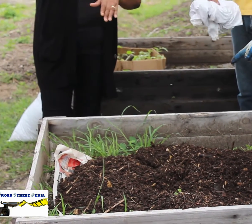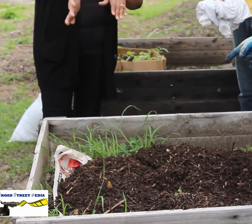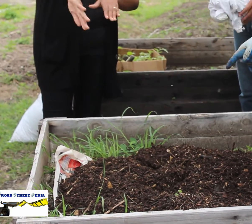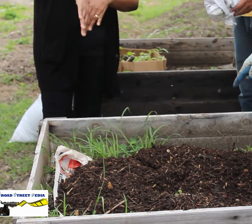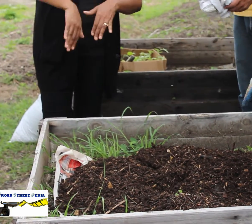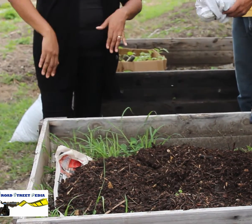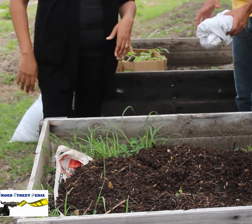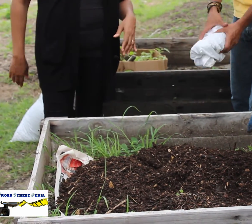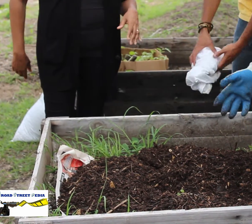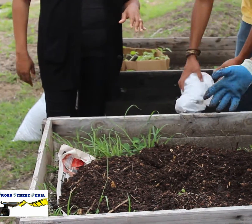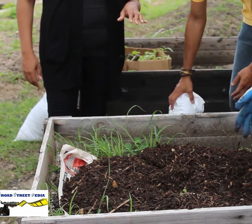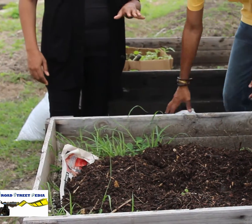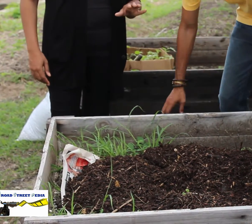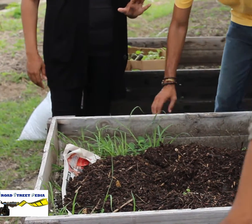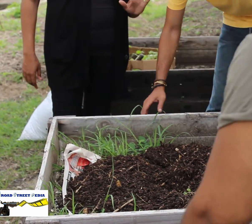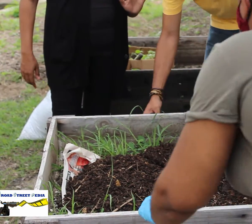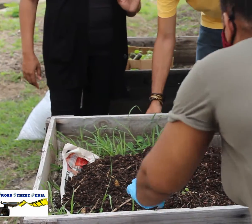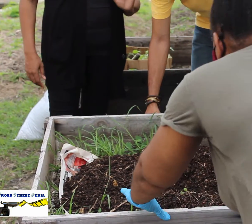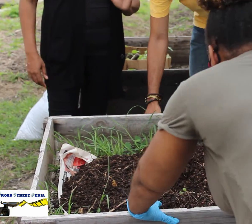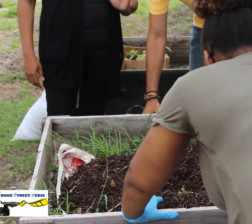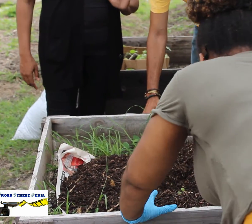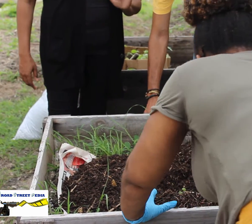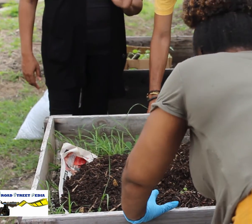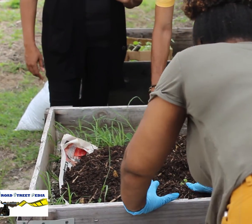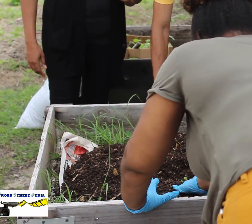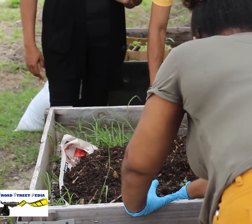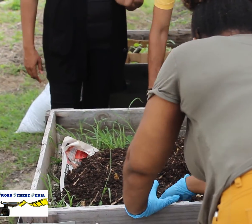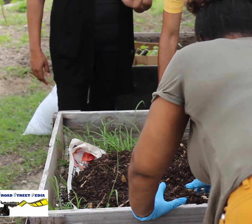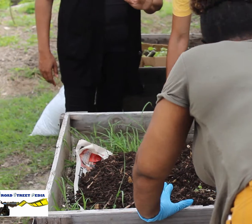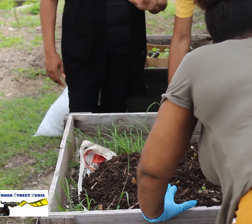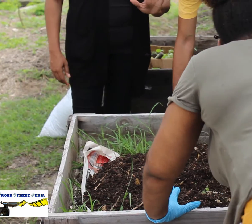now and pick more spirit.